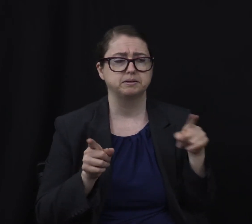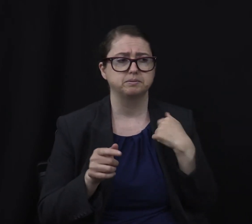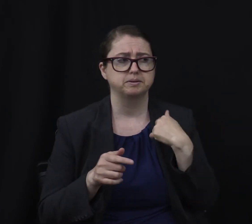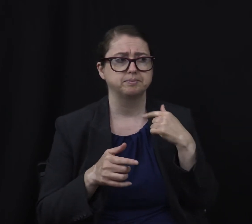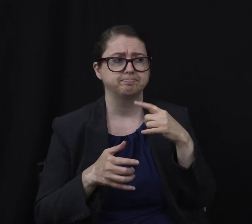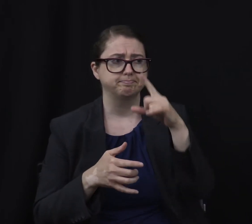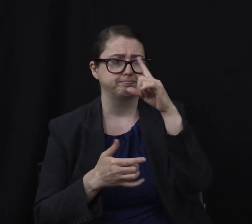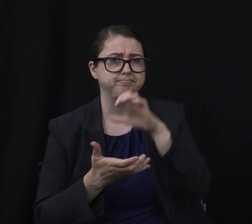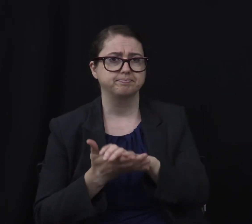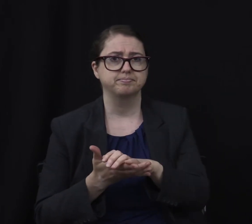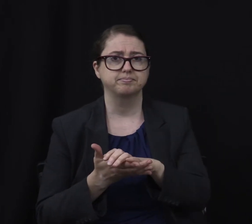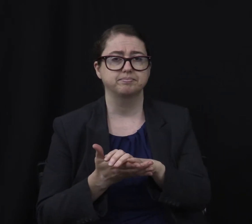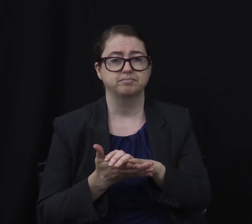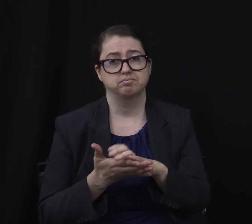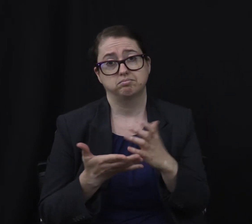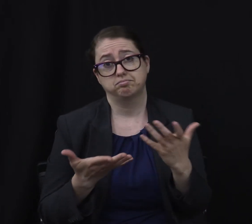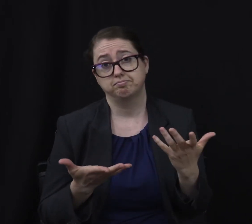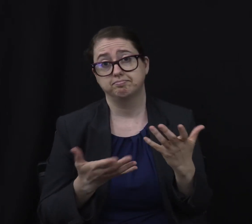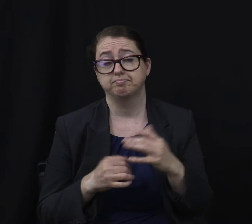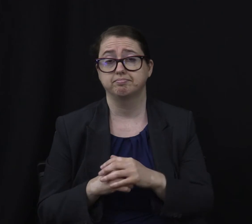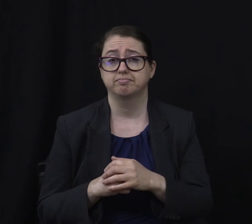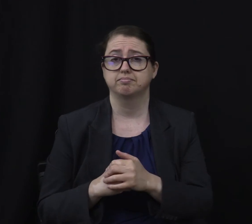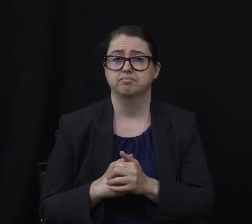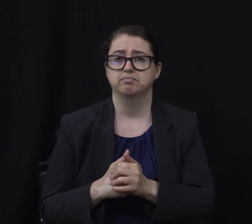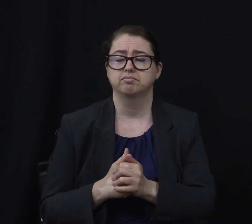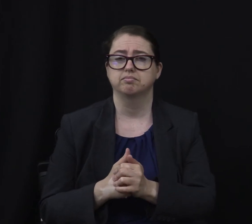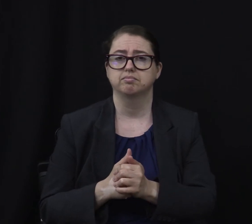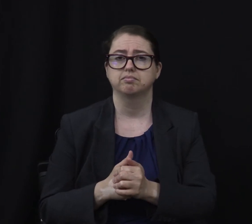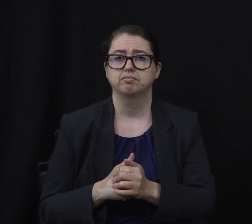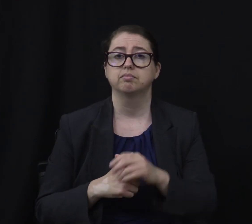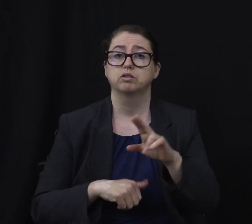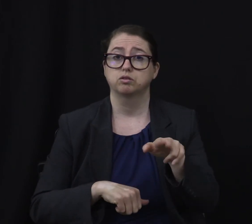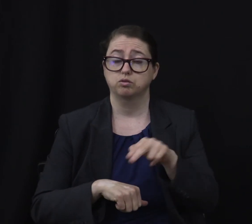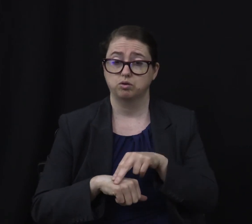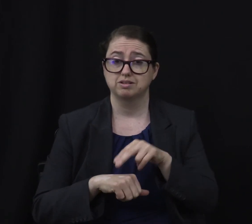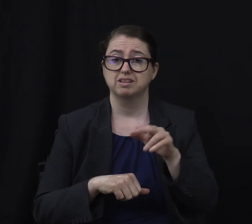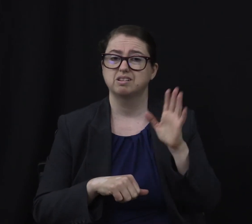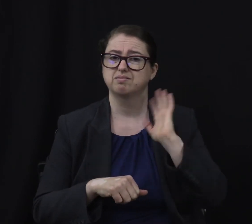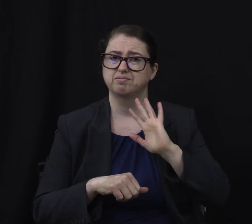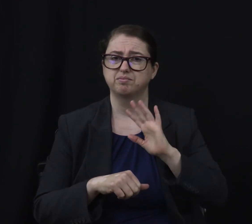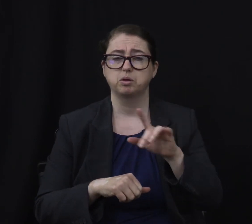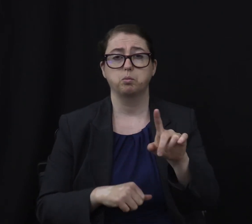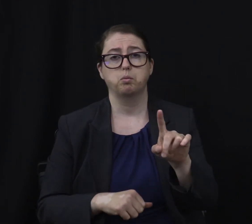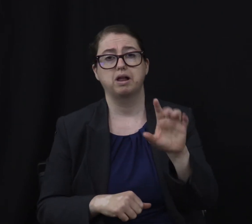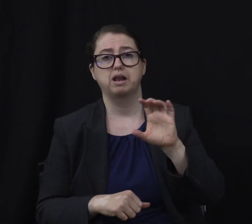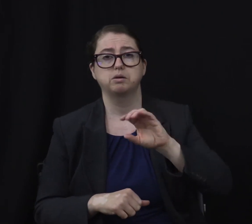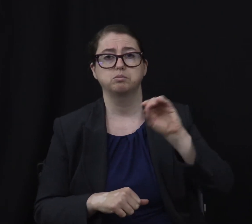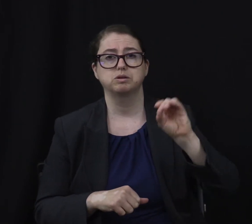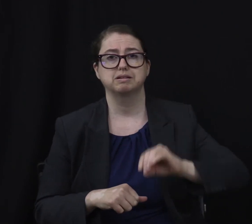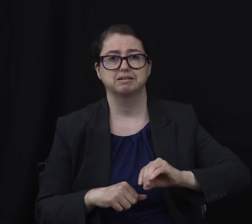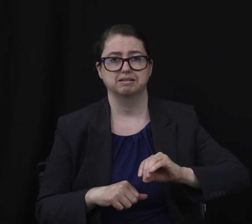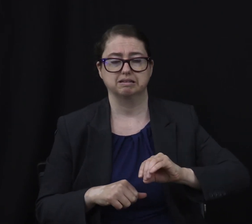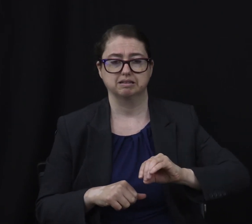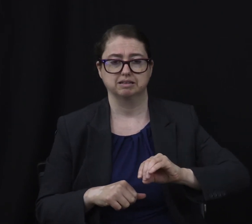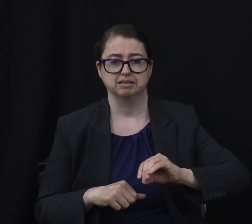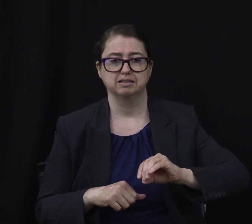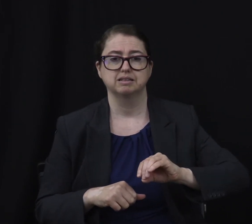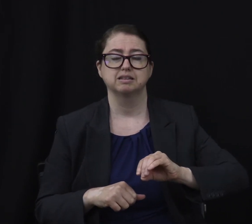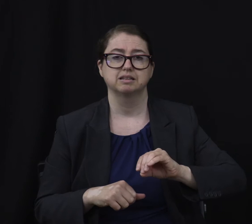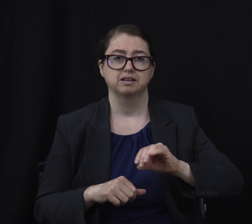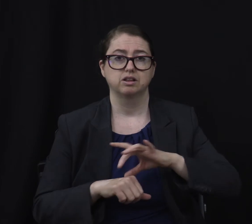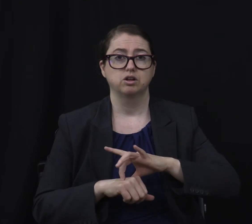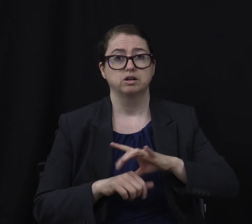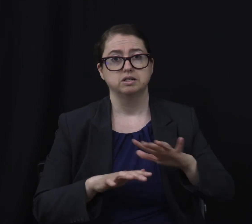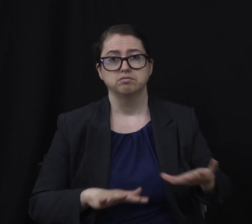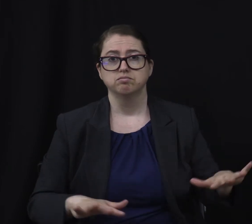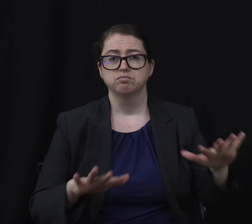Of course, at that time, 100% of the earth's population is satanic, if you will, aligned with